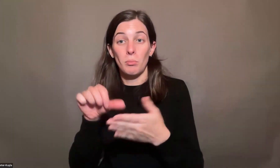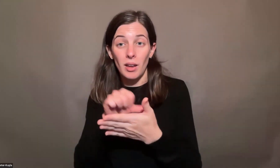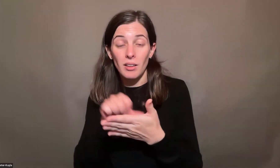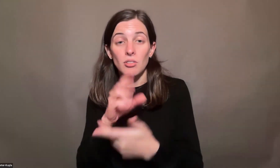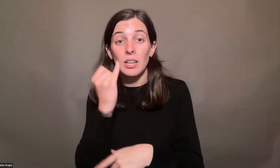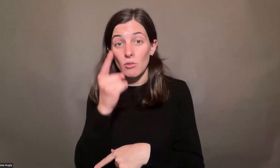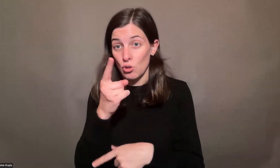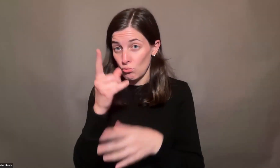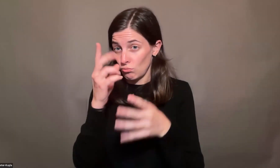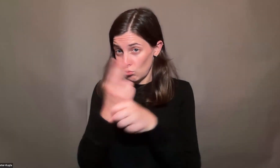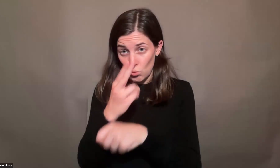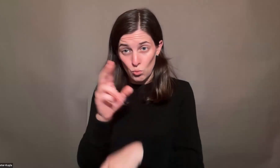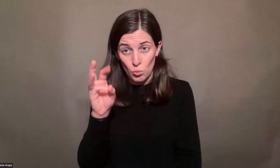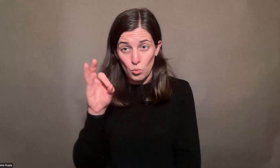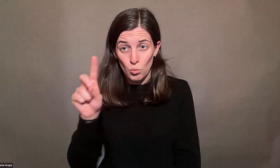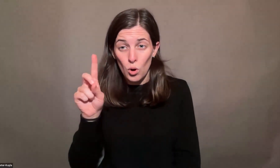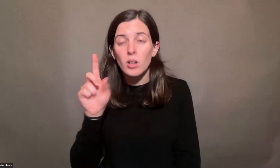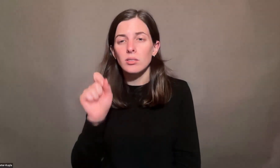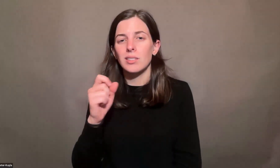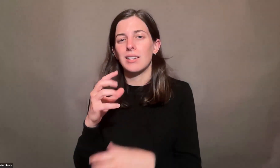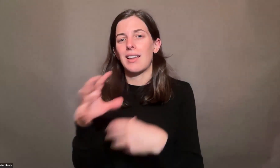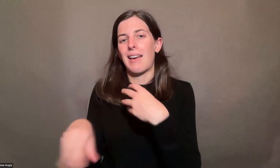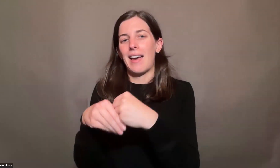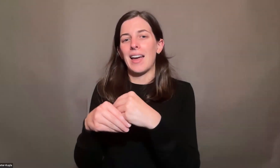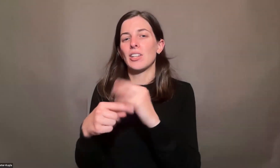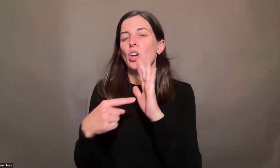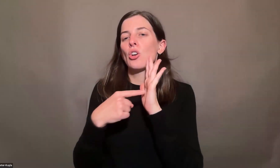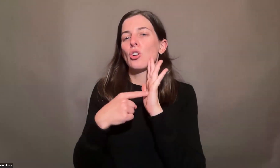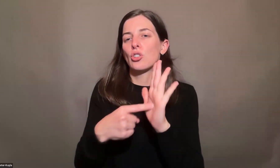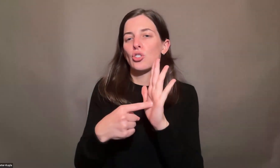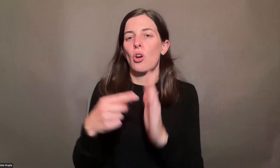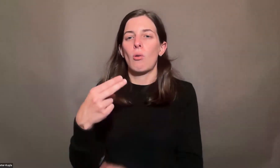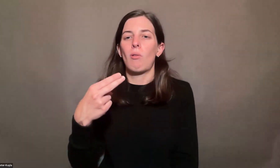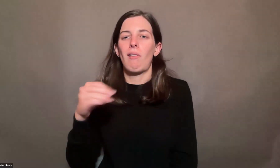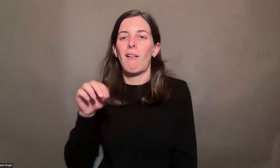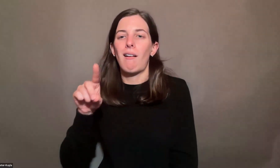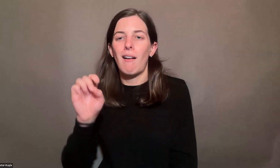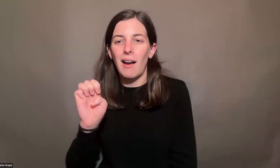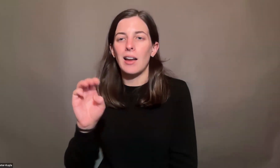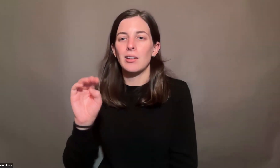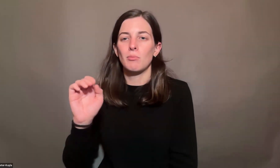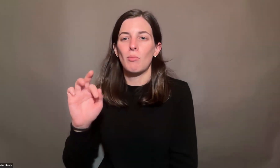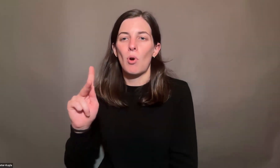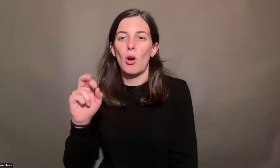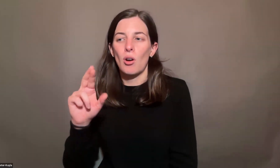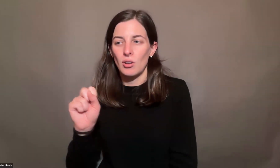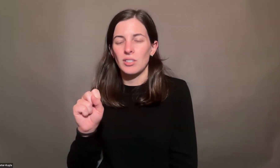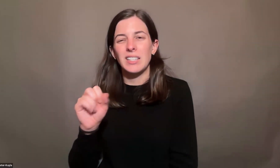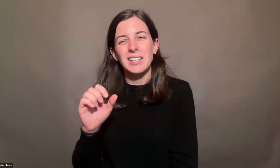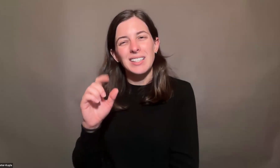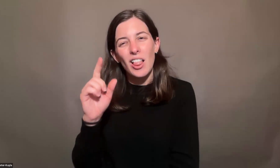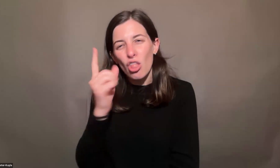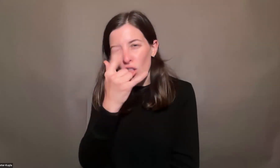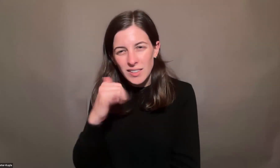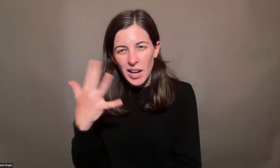can turn on your show hide markers. The show hide markers, the icon appears as kind of a backwards P if you're looking at